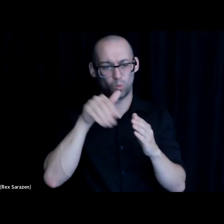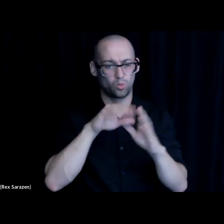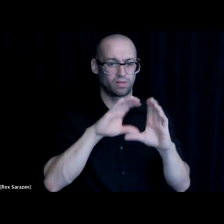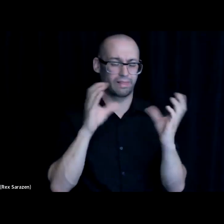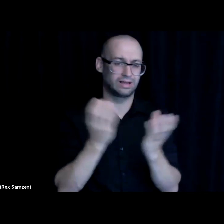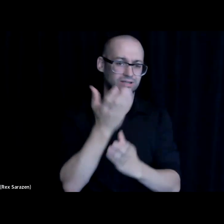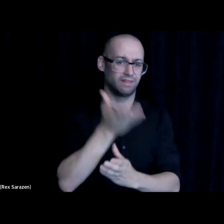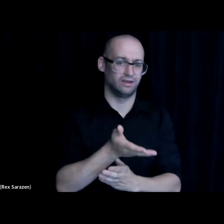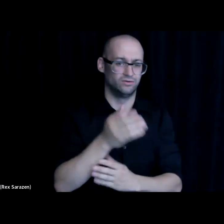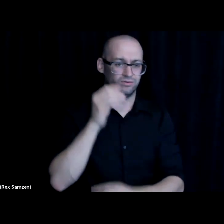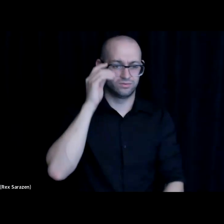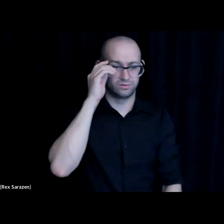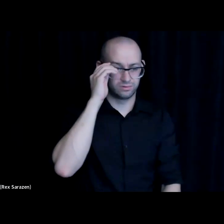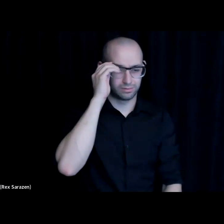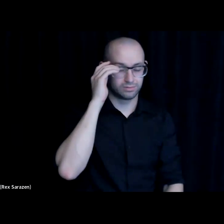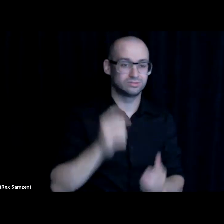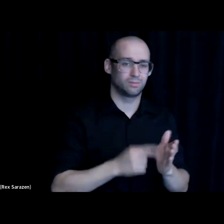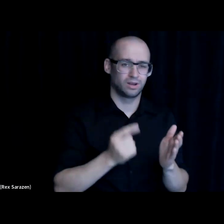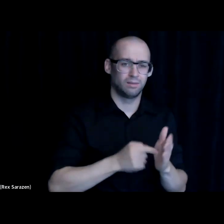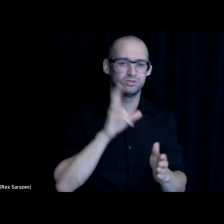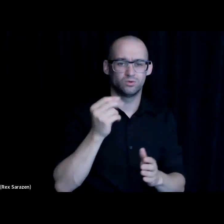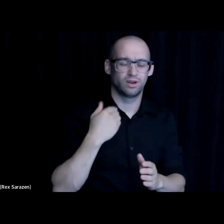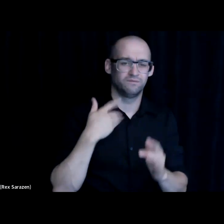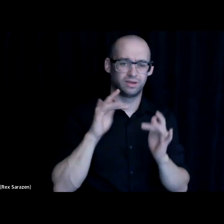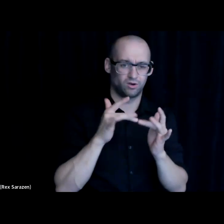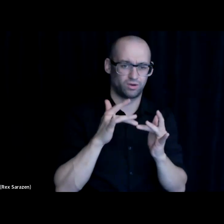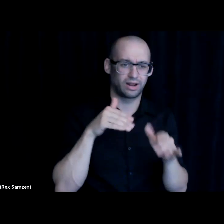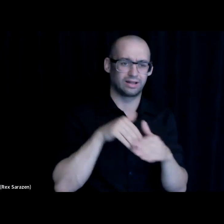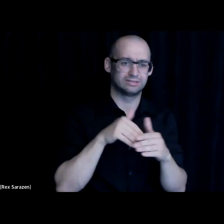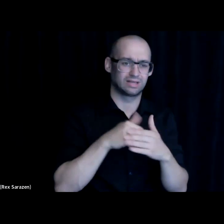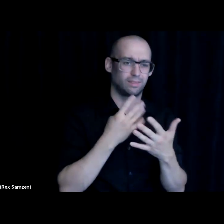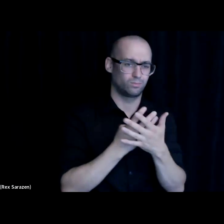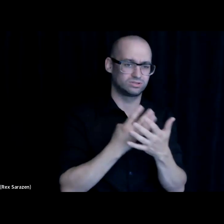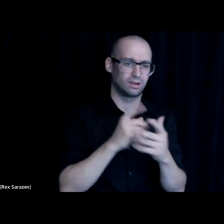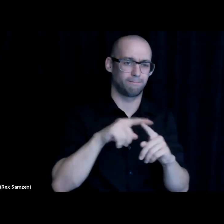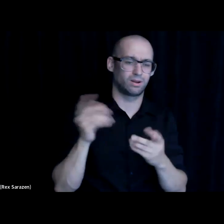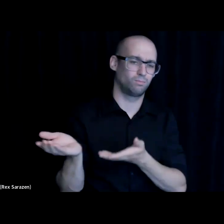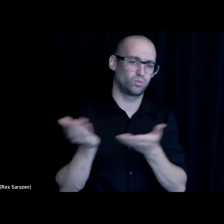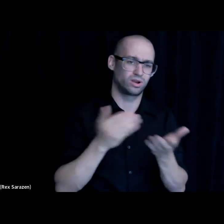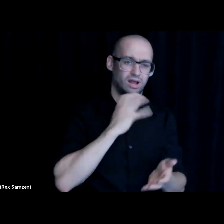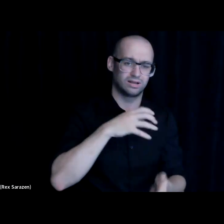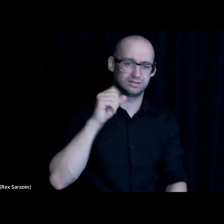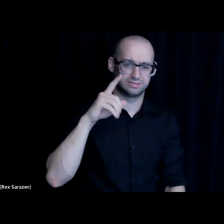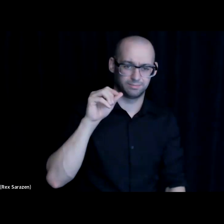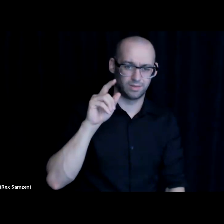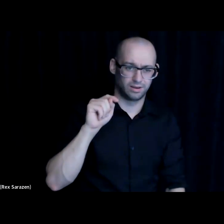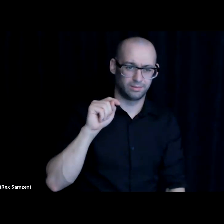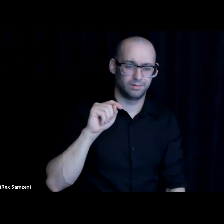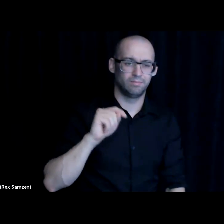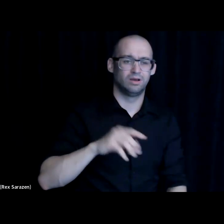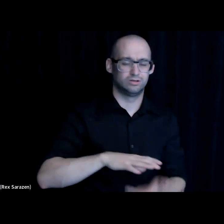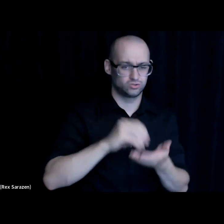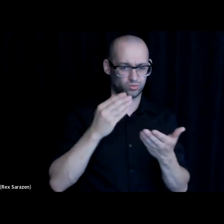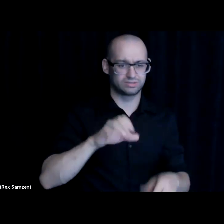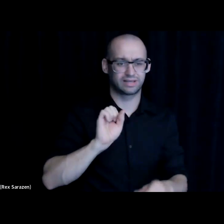there. Sometimes we don't have internet at the prisons already available, but we bring hotspots in so students can learn that way.